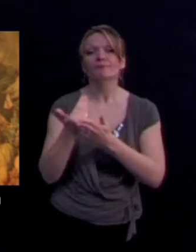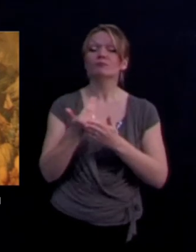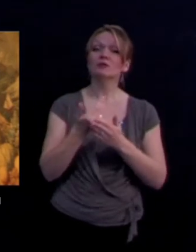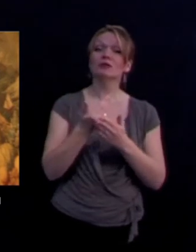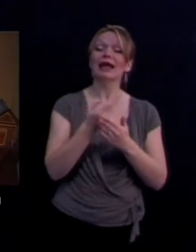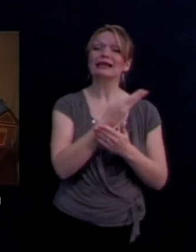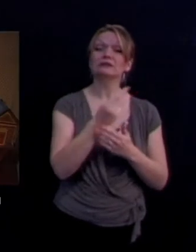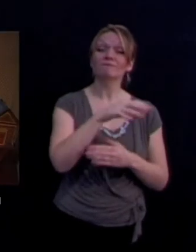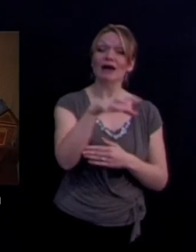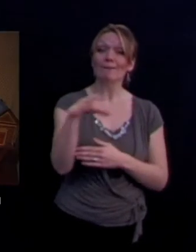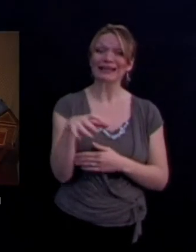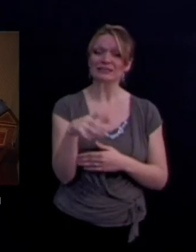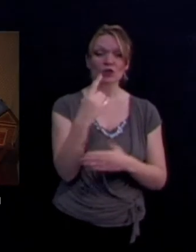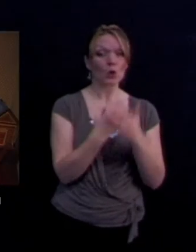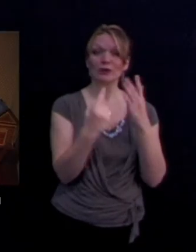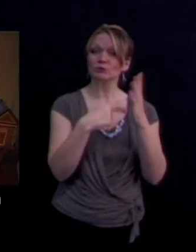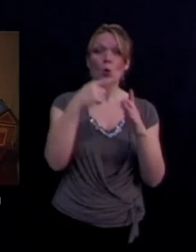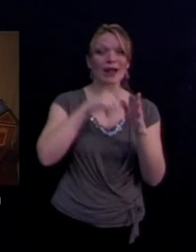allowed to play with on Sundays.